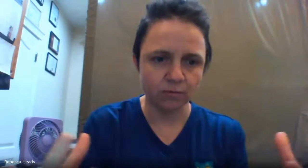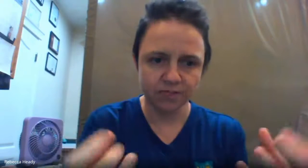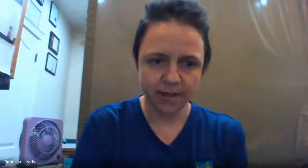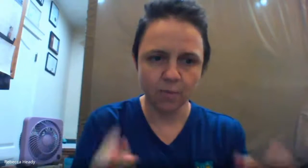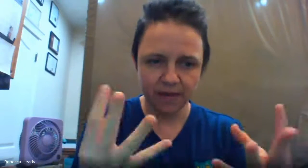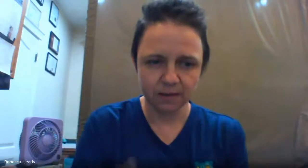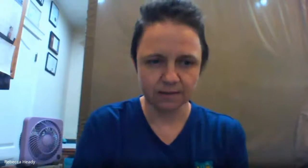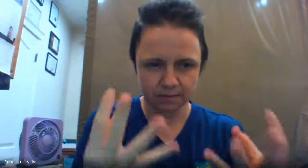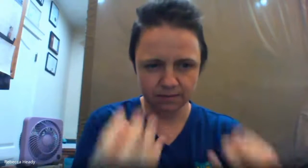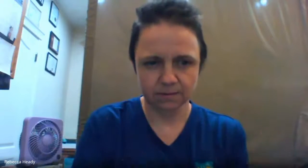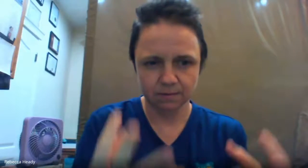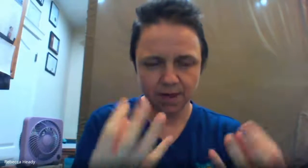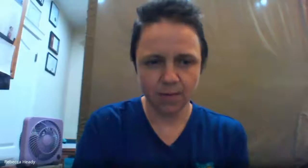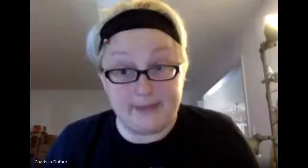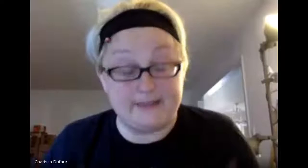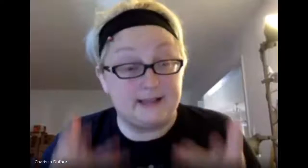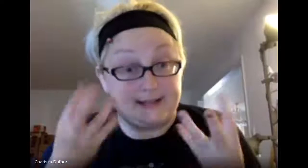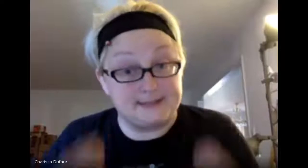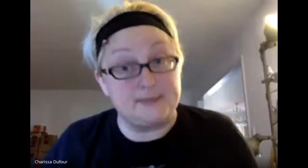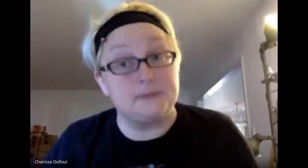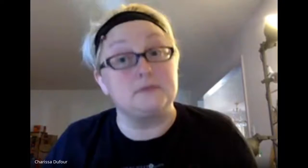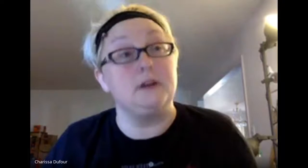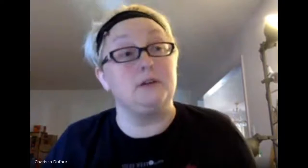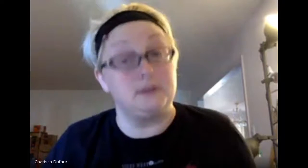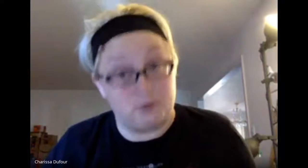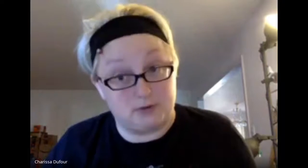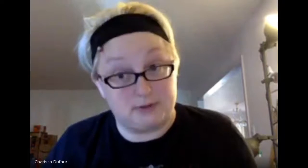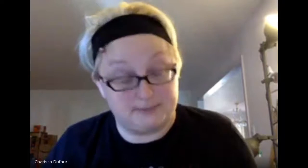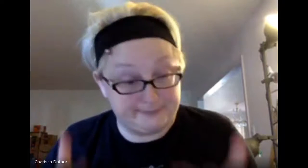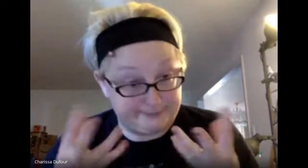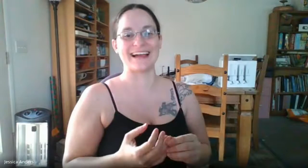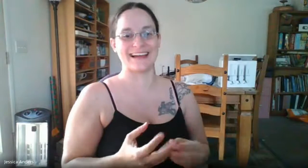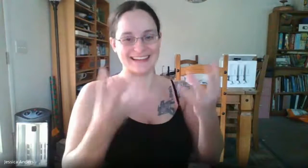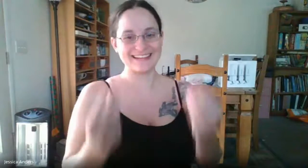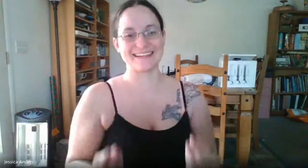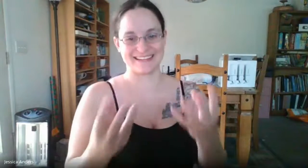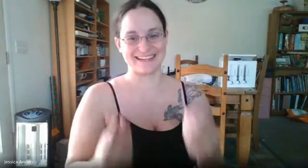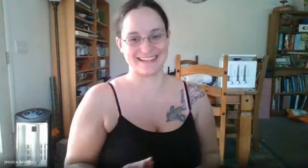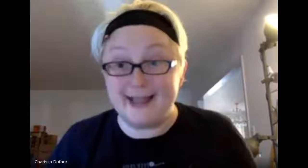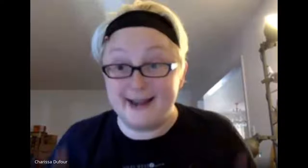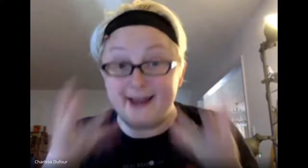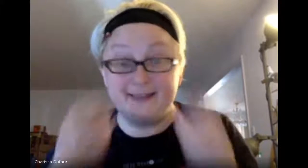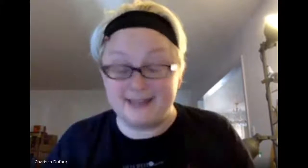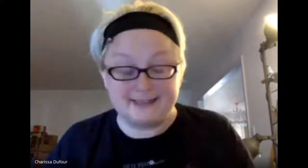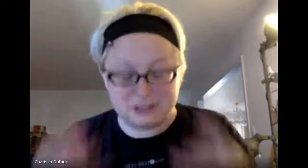many? When they get into math class, this becomes very important. The only sign I like that's so